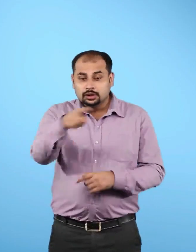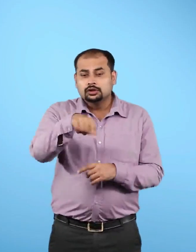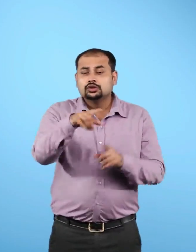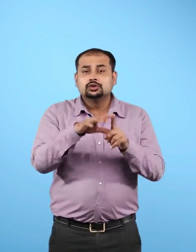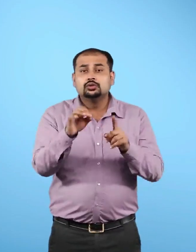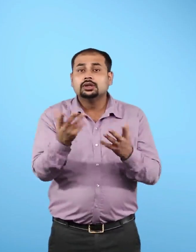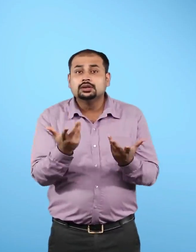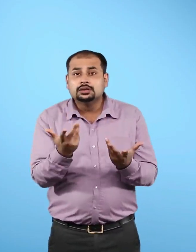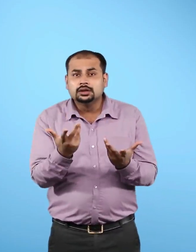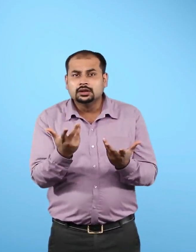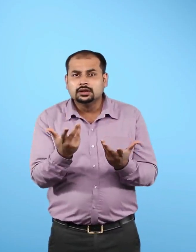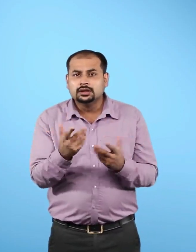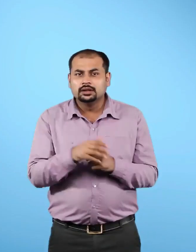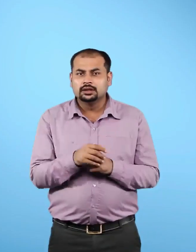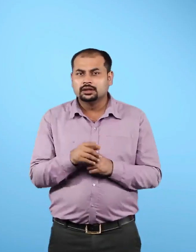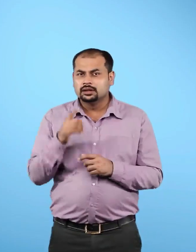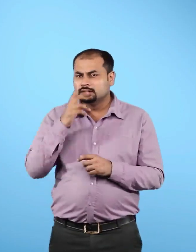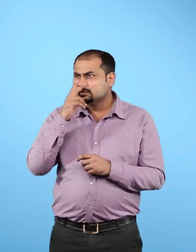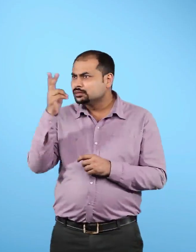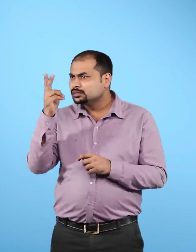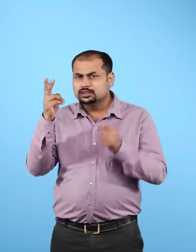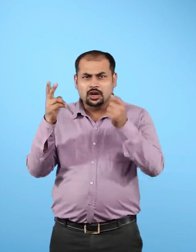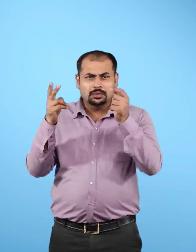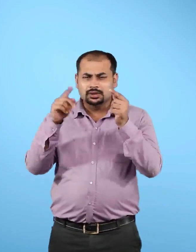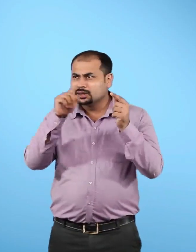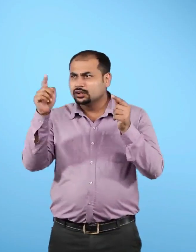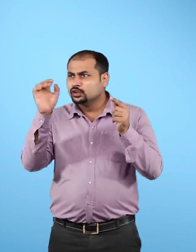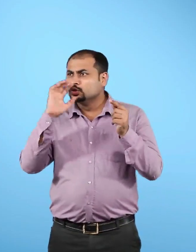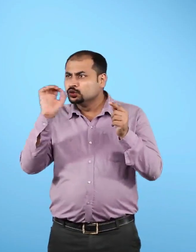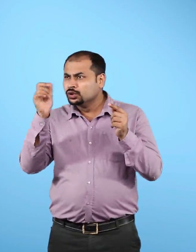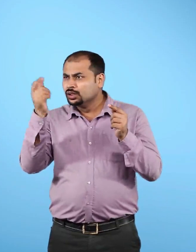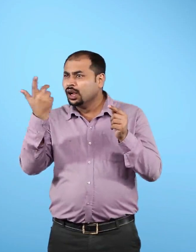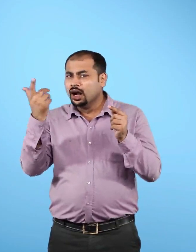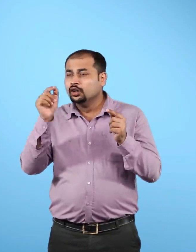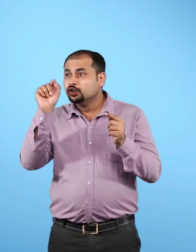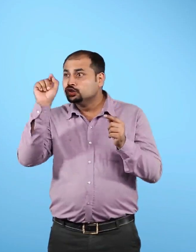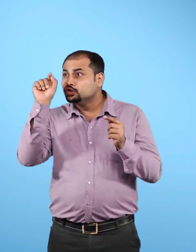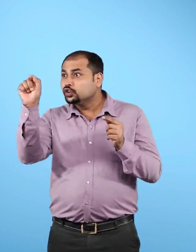Put the point in the correct place and find out the total amount of the bill.